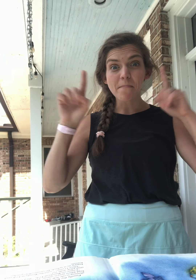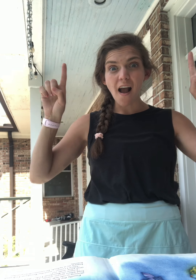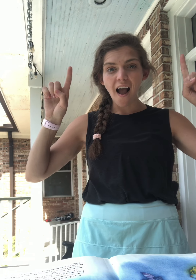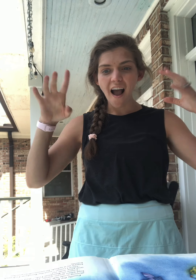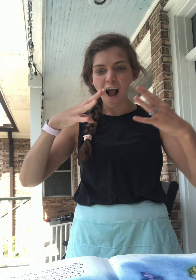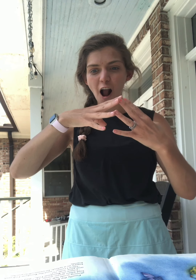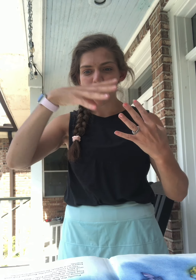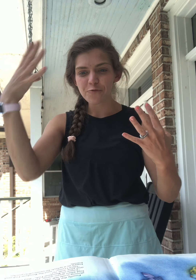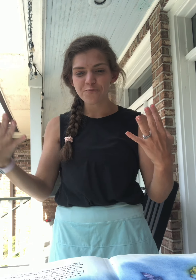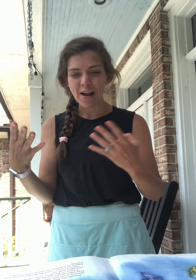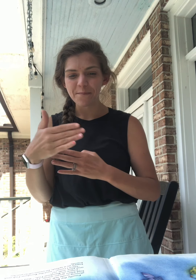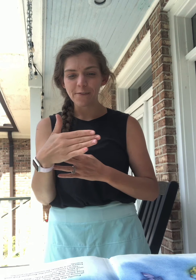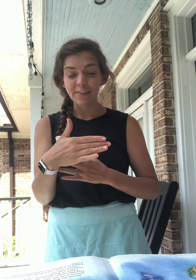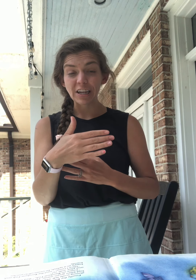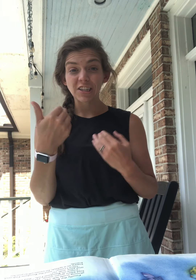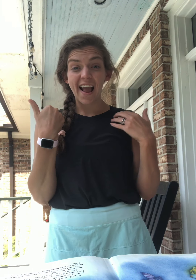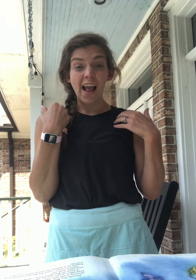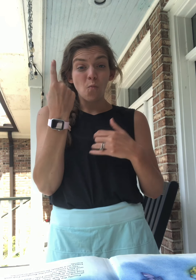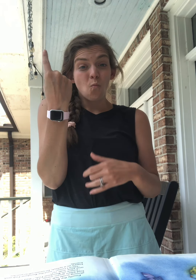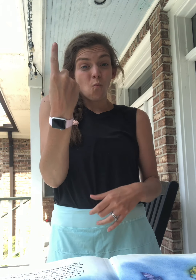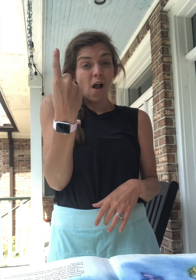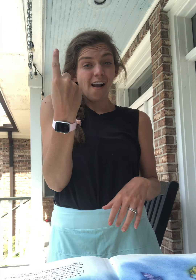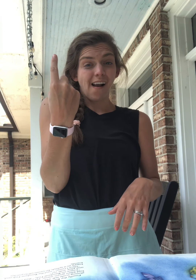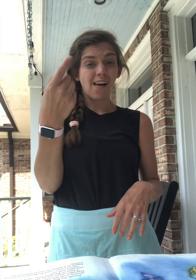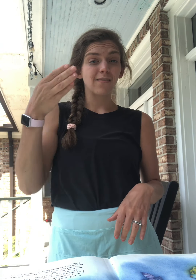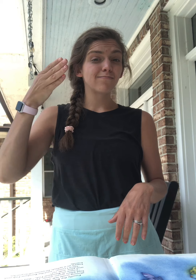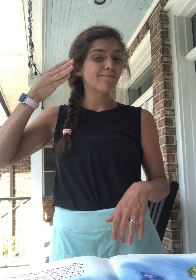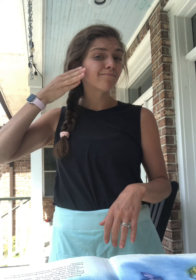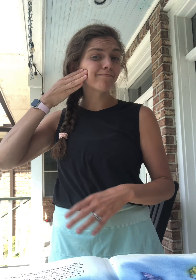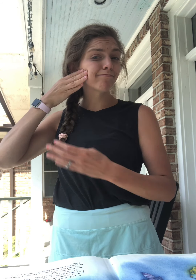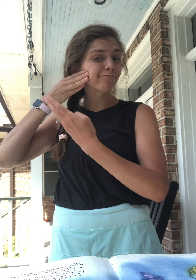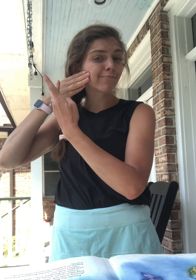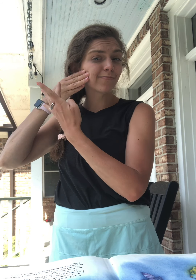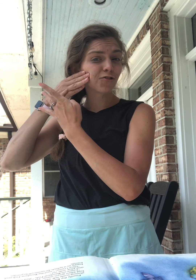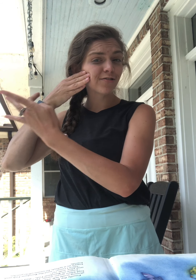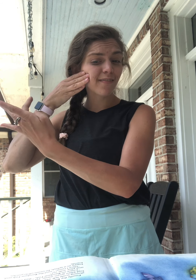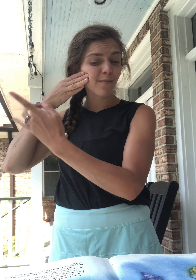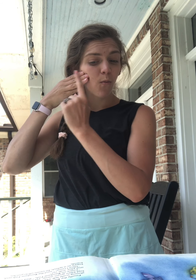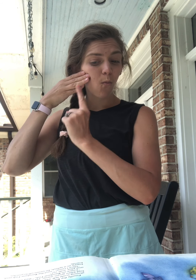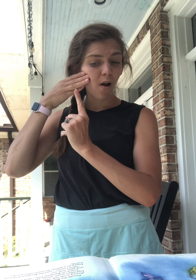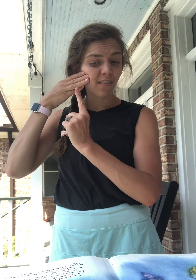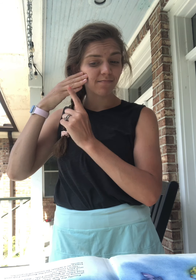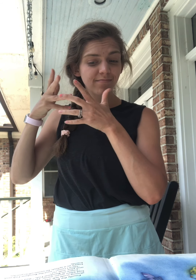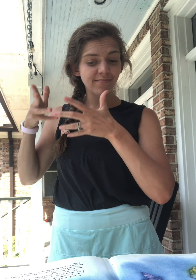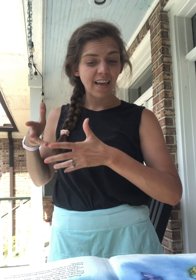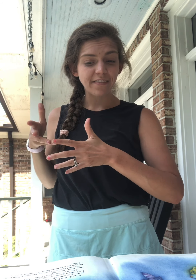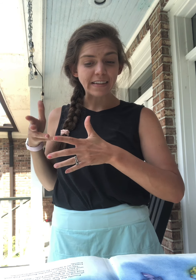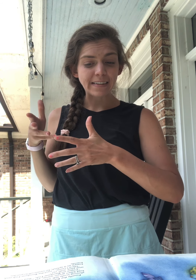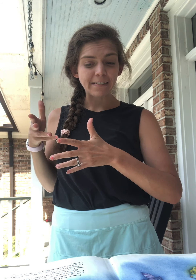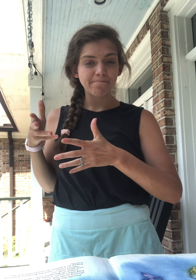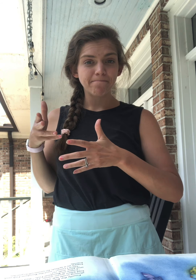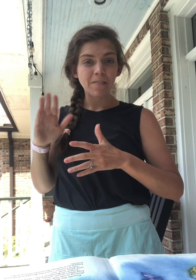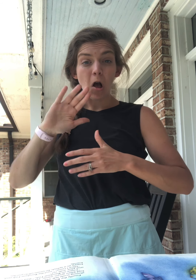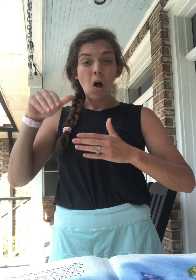Finally, the rainbow fish had only one shining scale left. His most prized possessions had been given